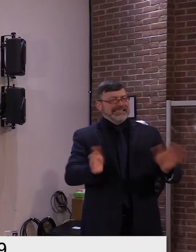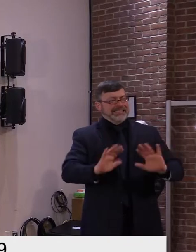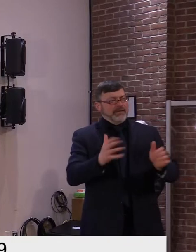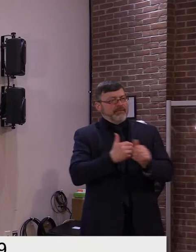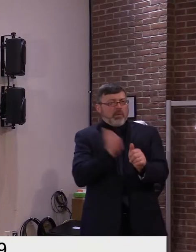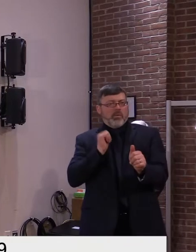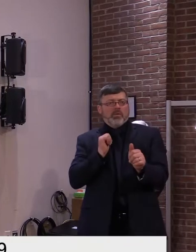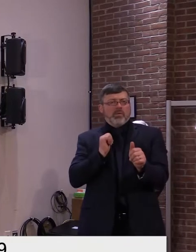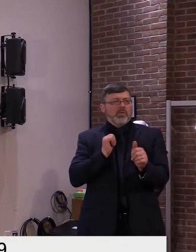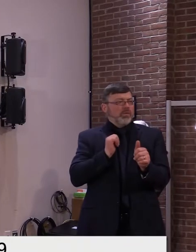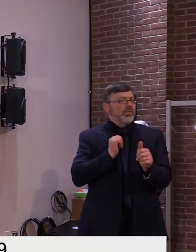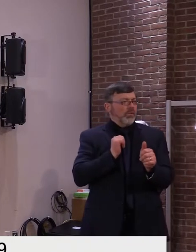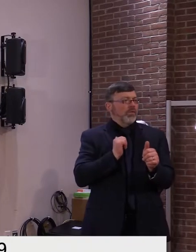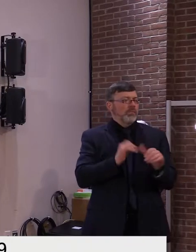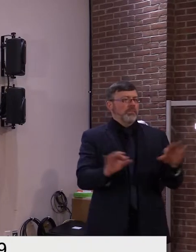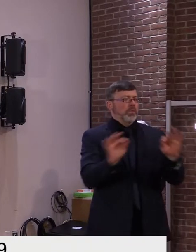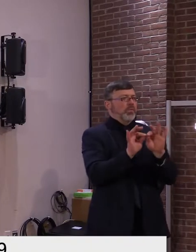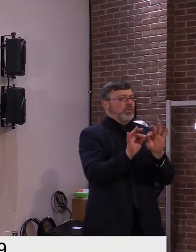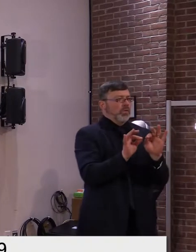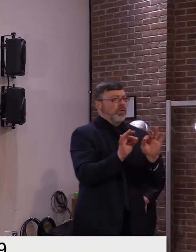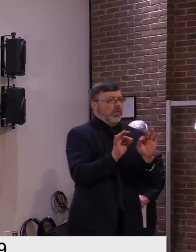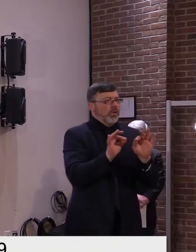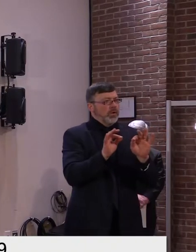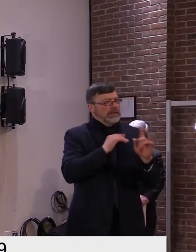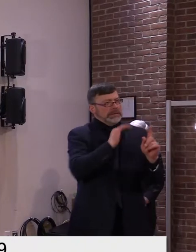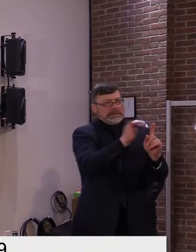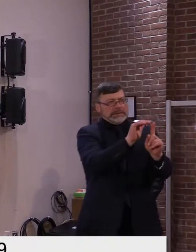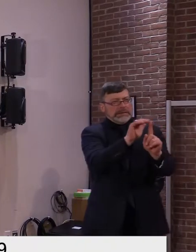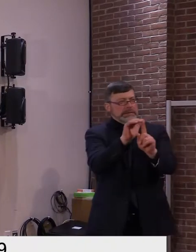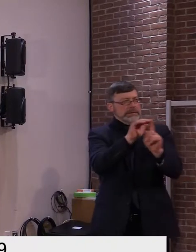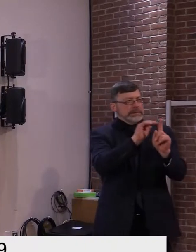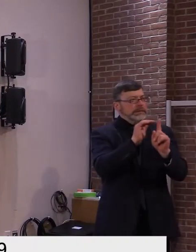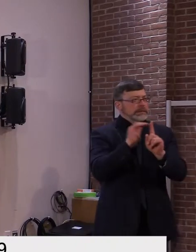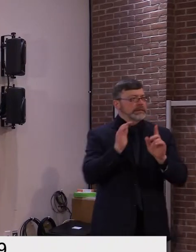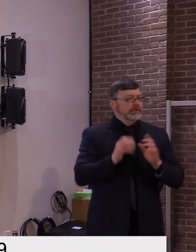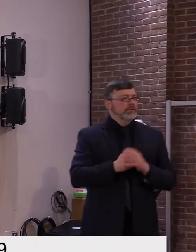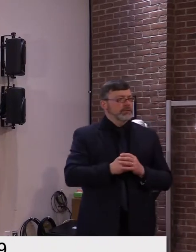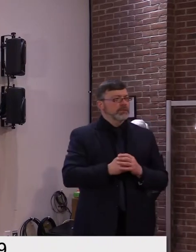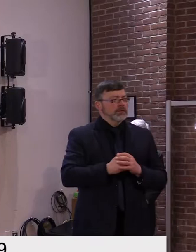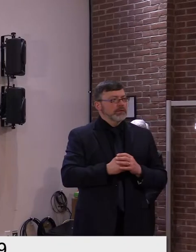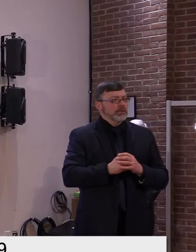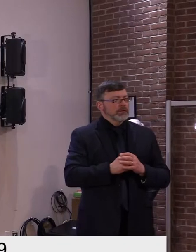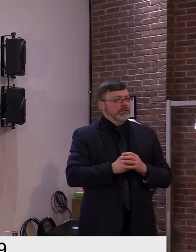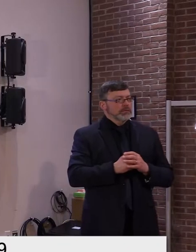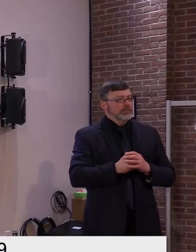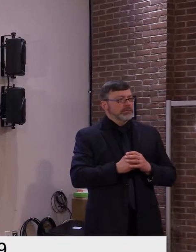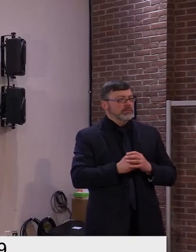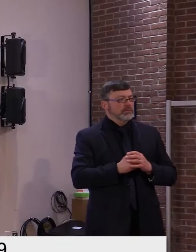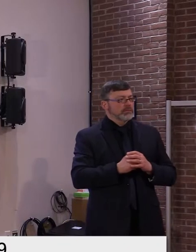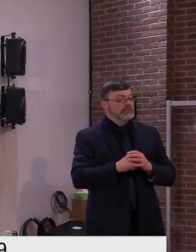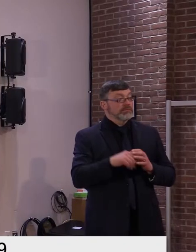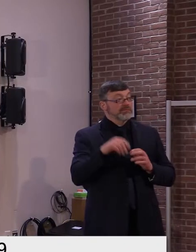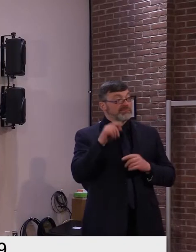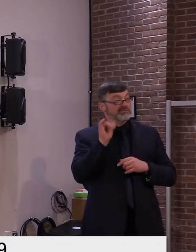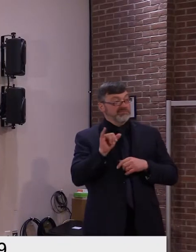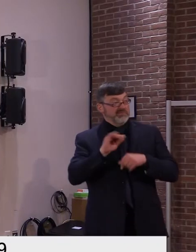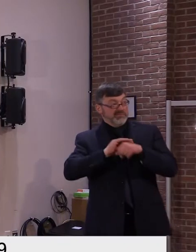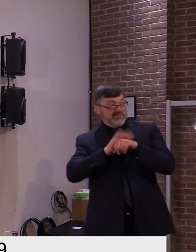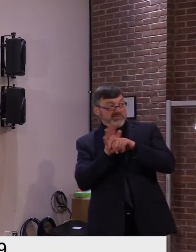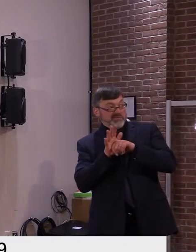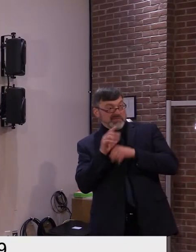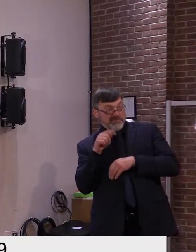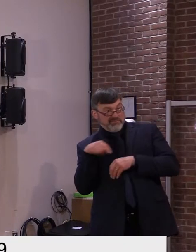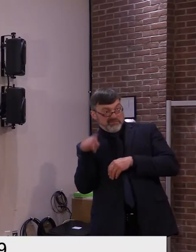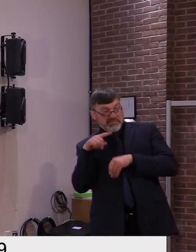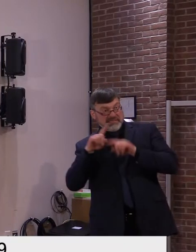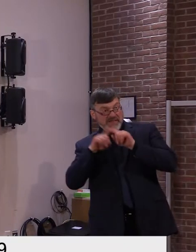found here make the virus spread more easily from person to person. And we need to do everything we can to stop that